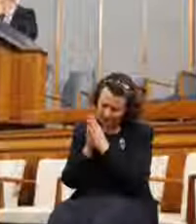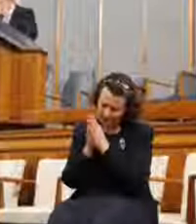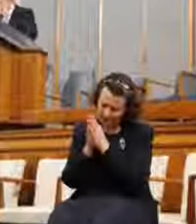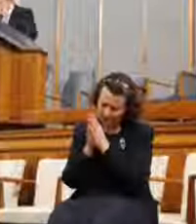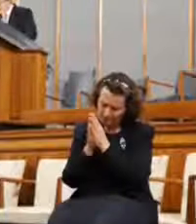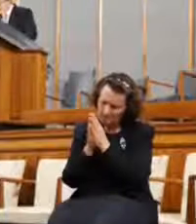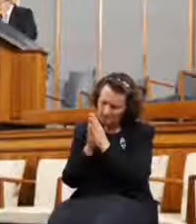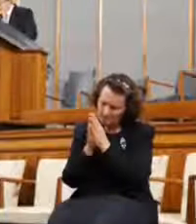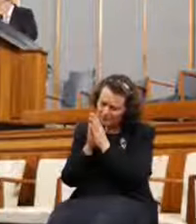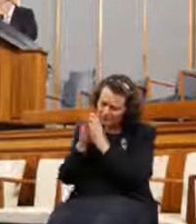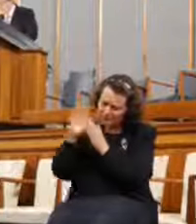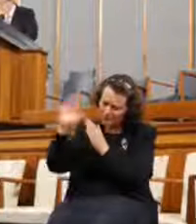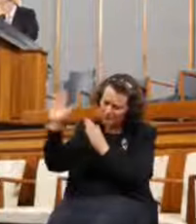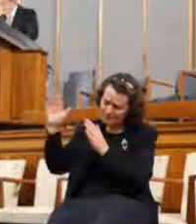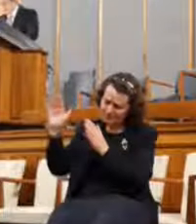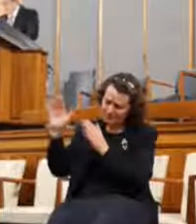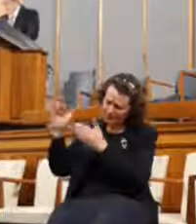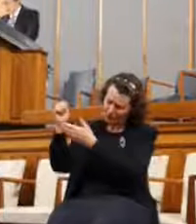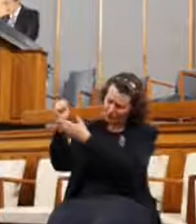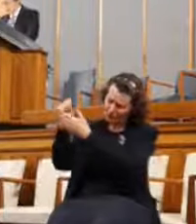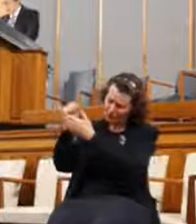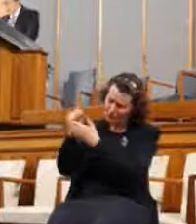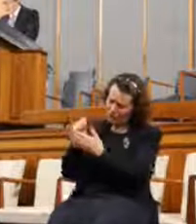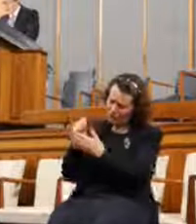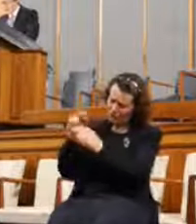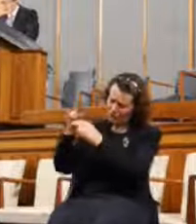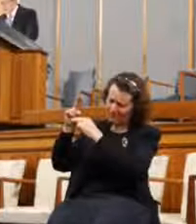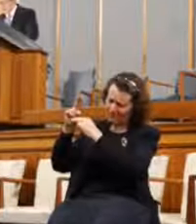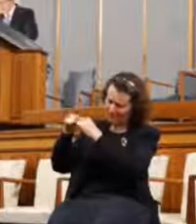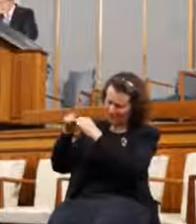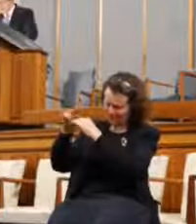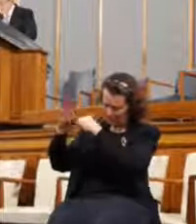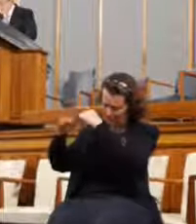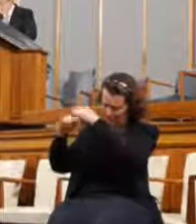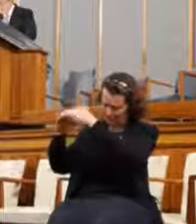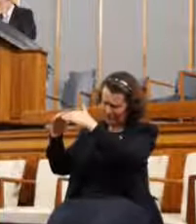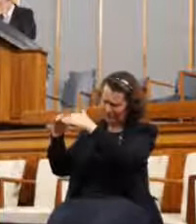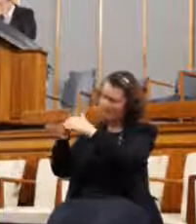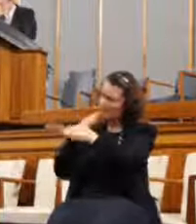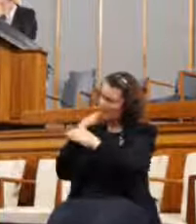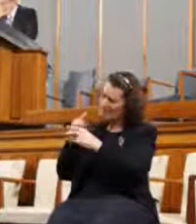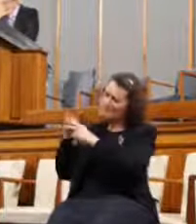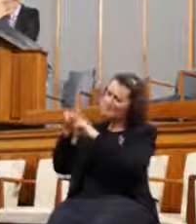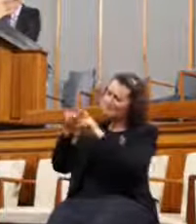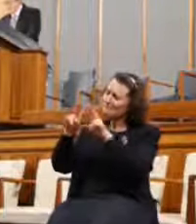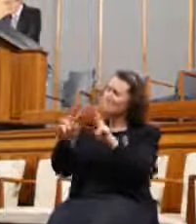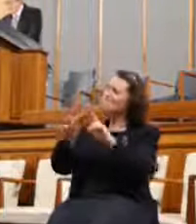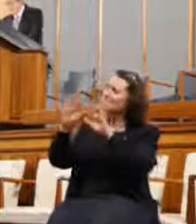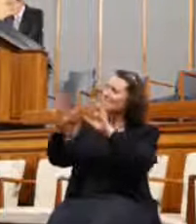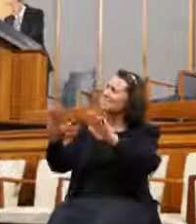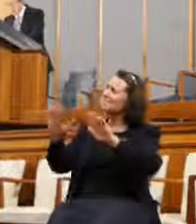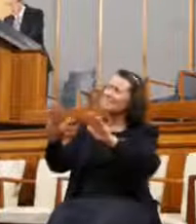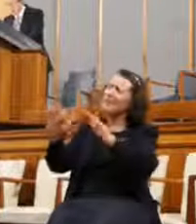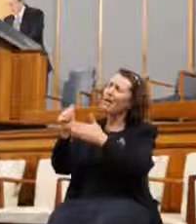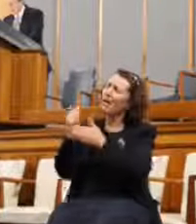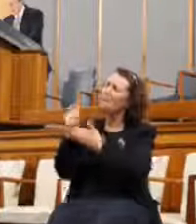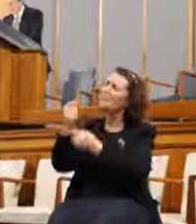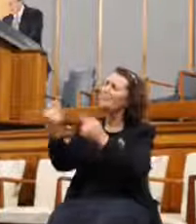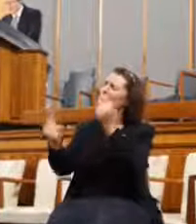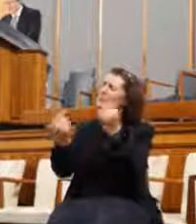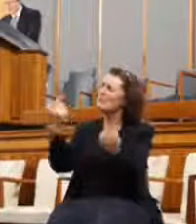Oh God, our gracious Heavenly Father, look upon us all this night and help us. Oh Lord, we pray